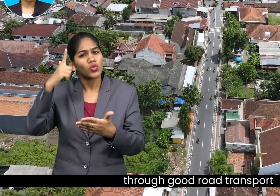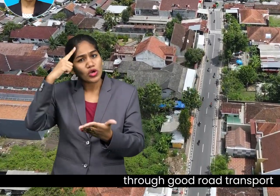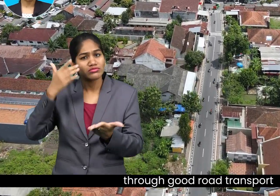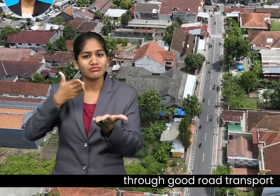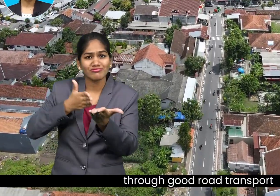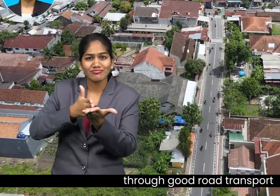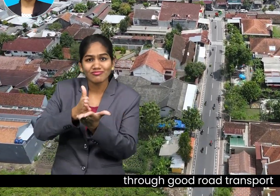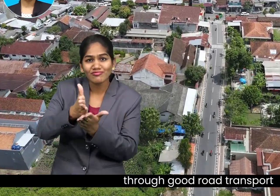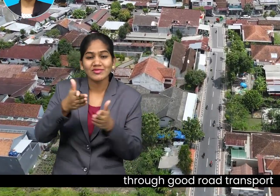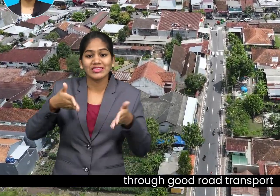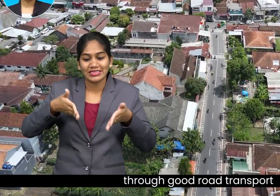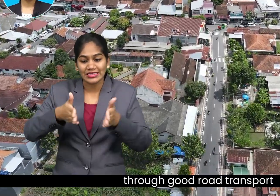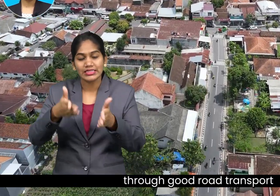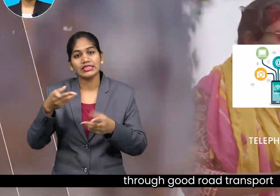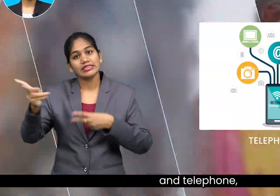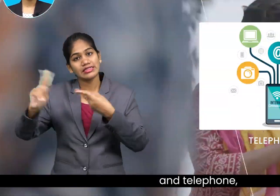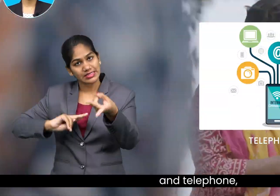transport